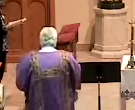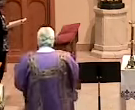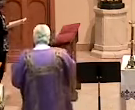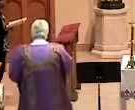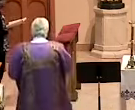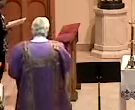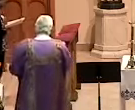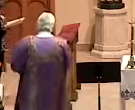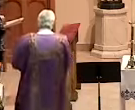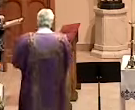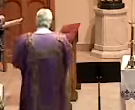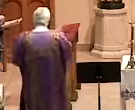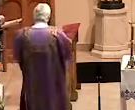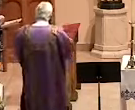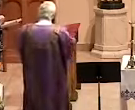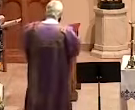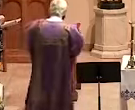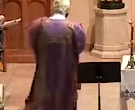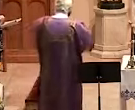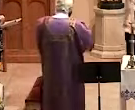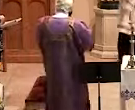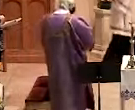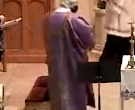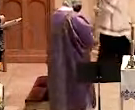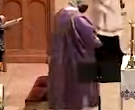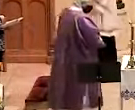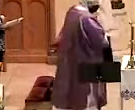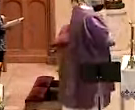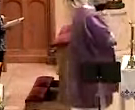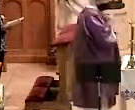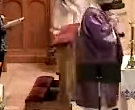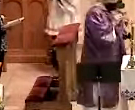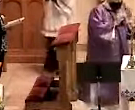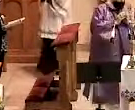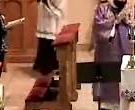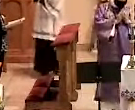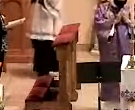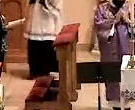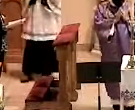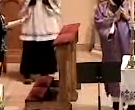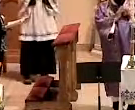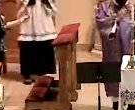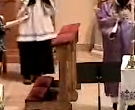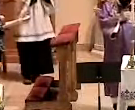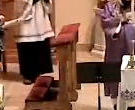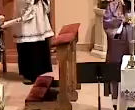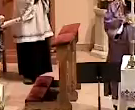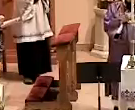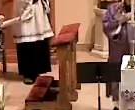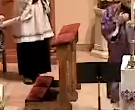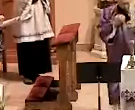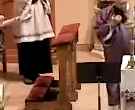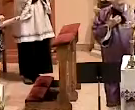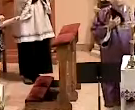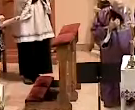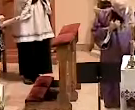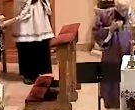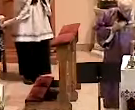dreams. We will clothe them in mercy and